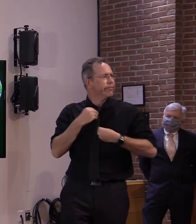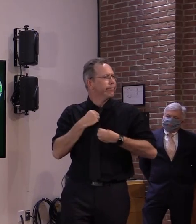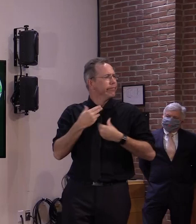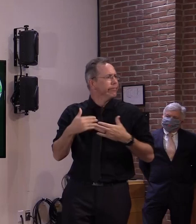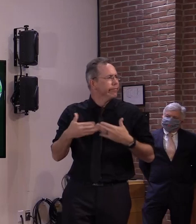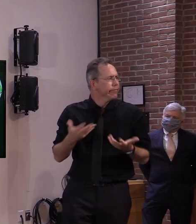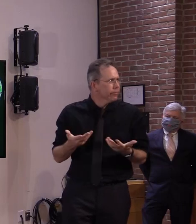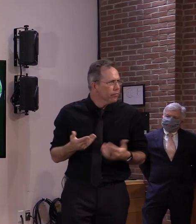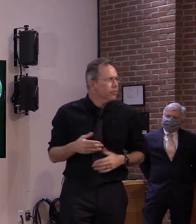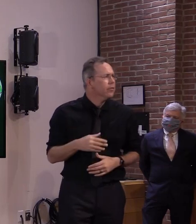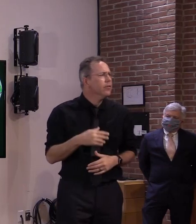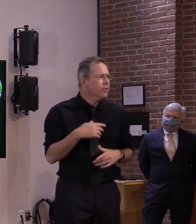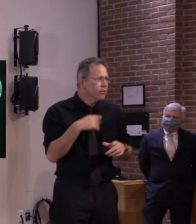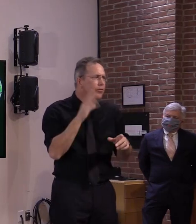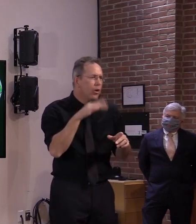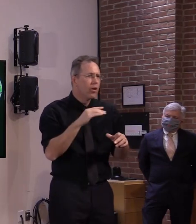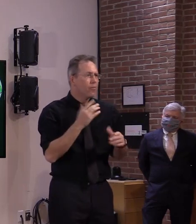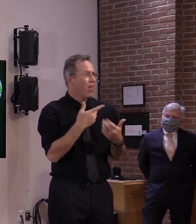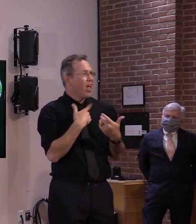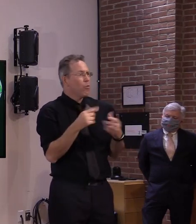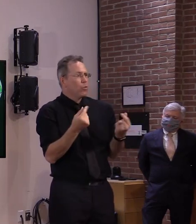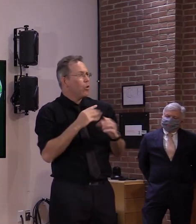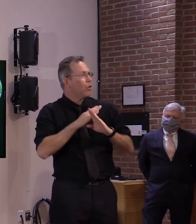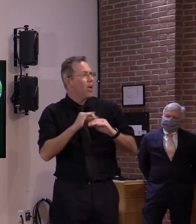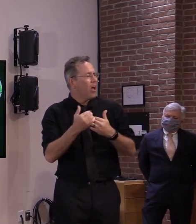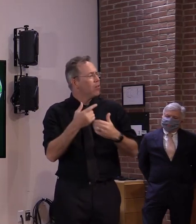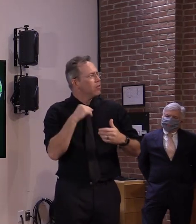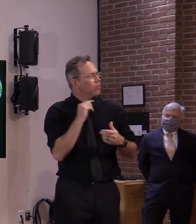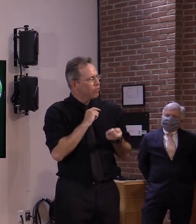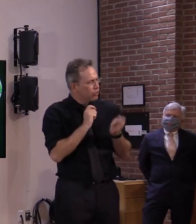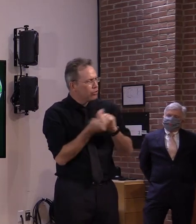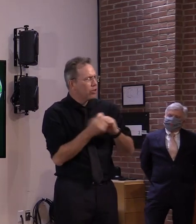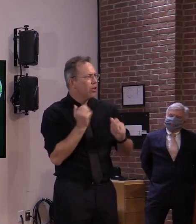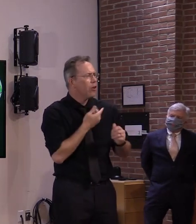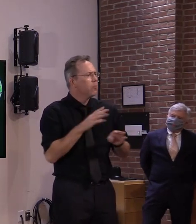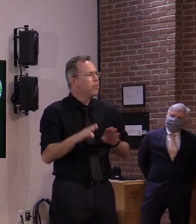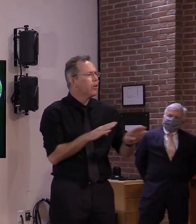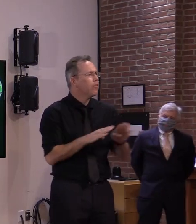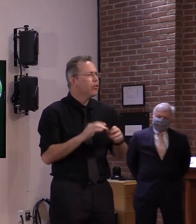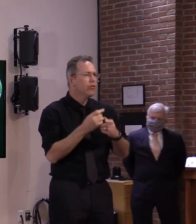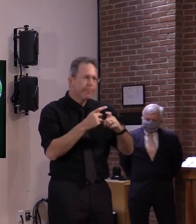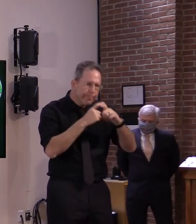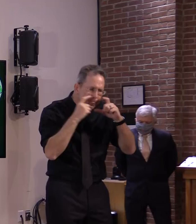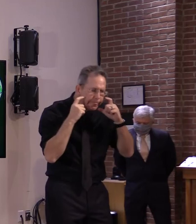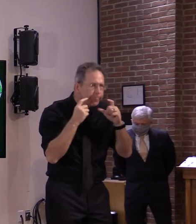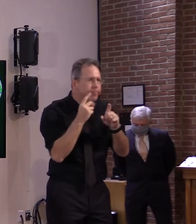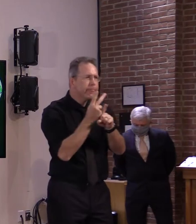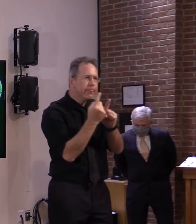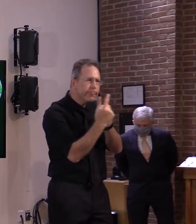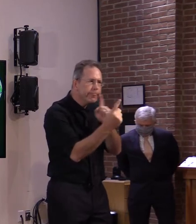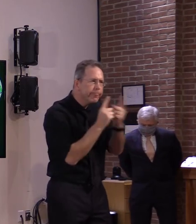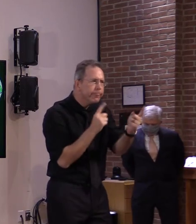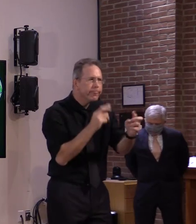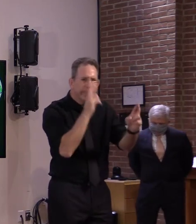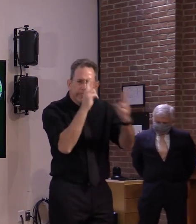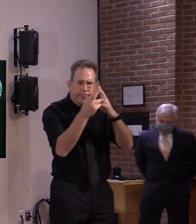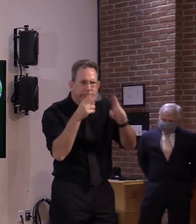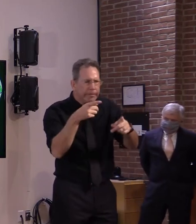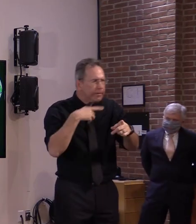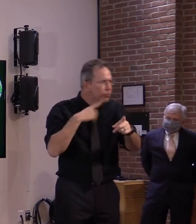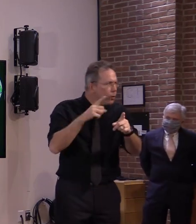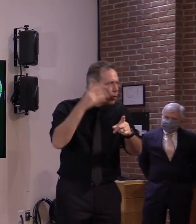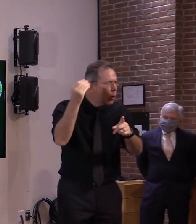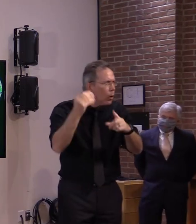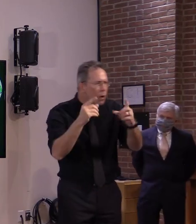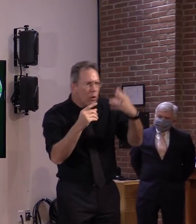As you've been hearing more and more, even small gatherings can have a big impact, and larger gatherings